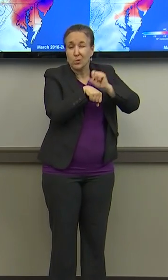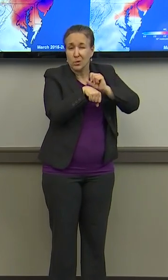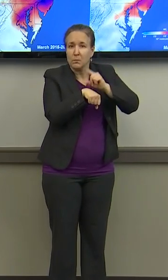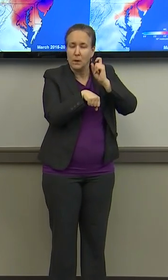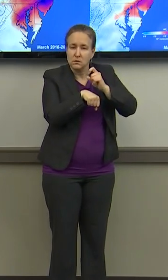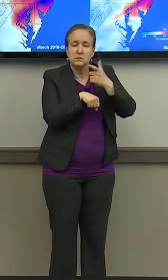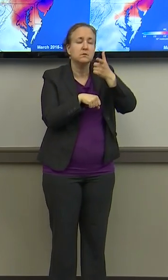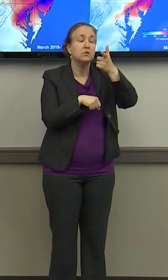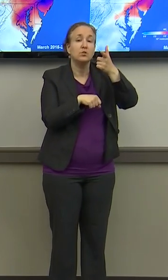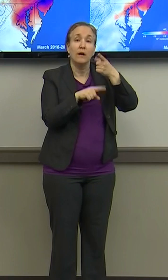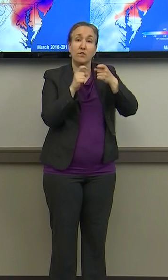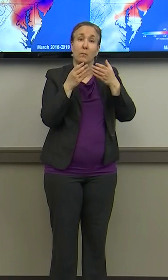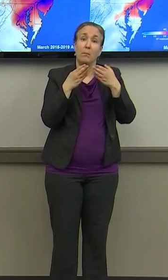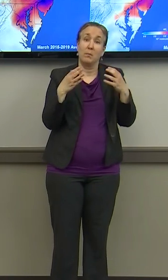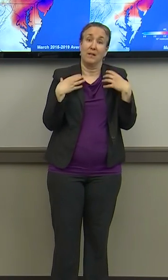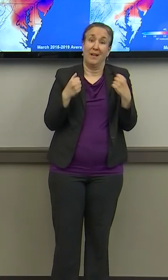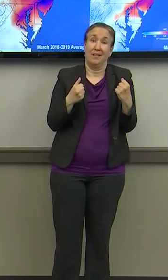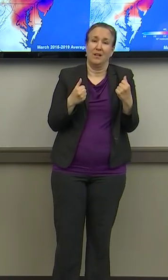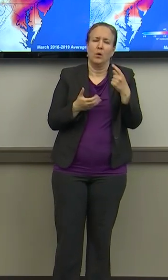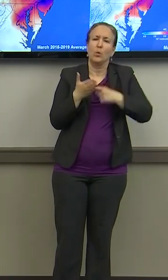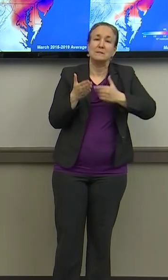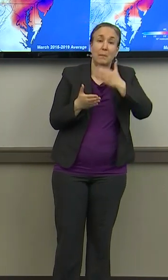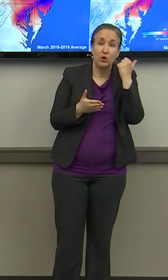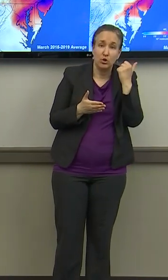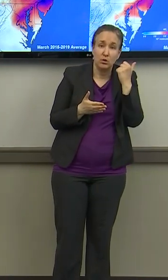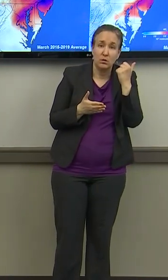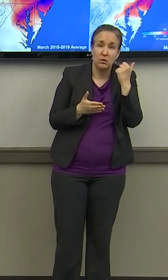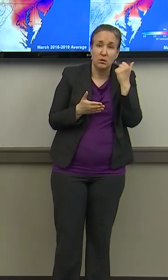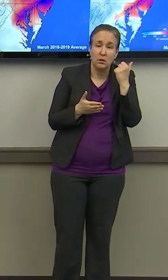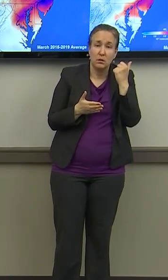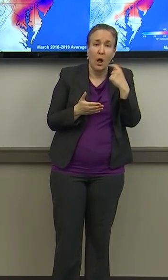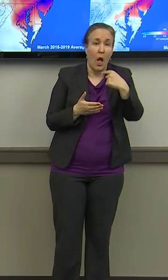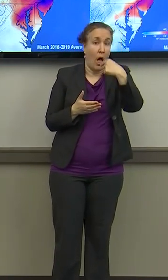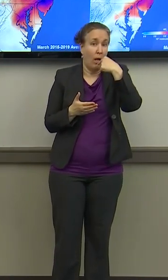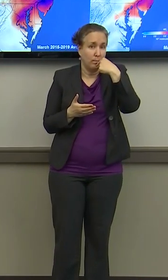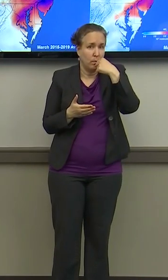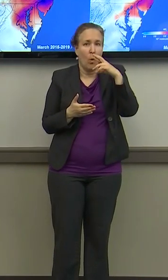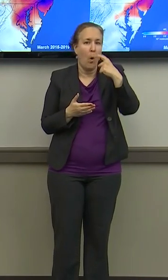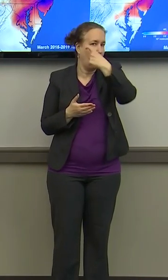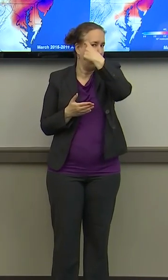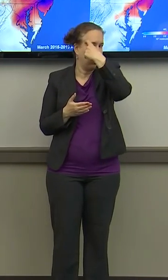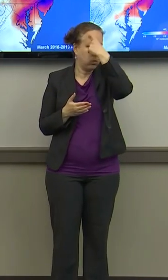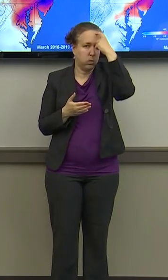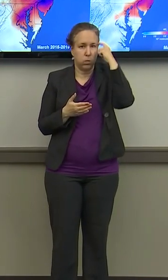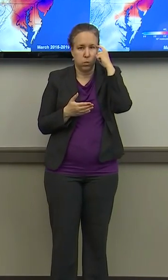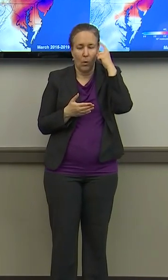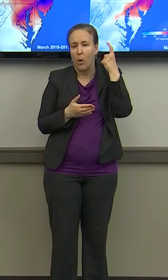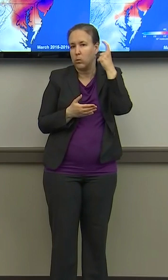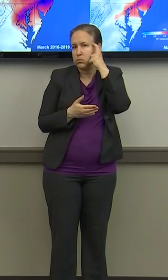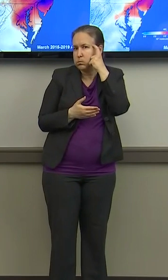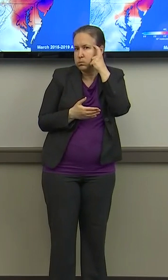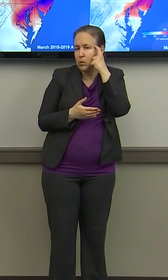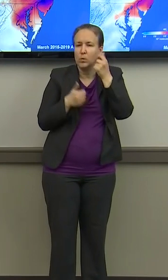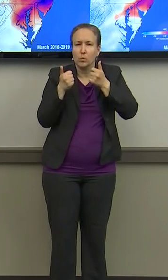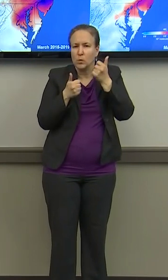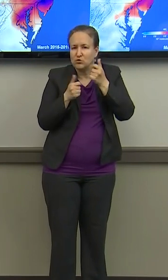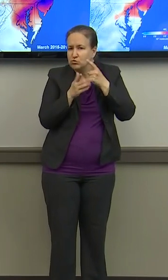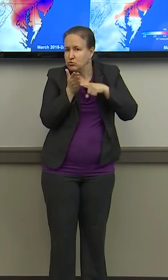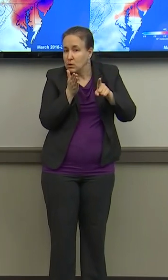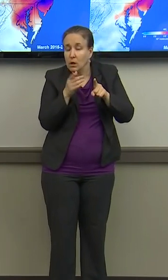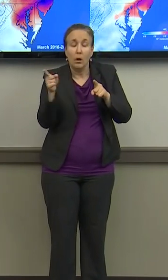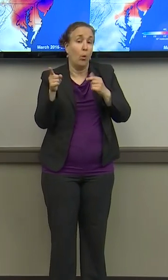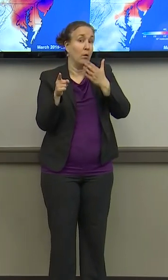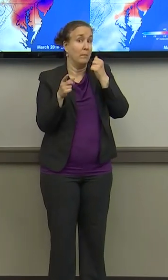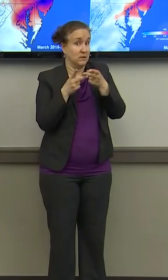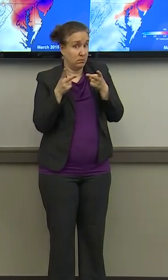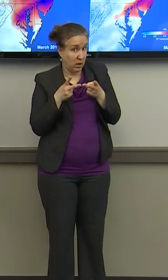health point of view, which is better, an oral or temple swipe thermometer? Well, I'll tell you, the best place to get your